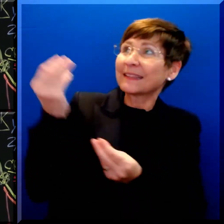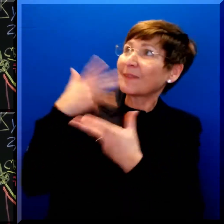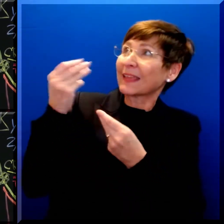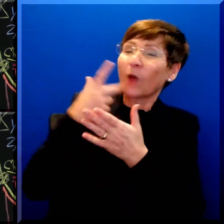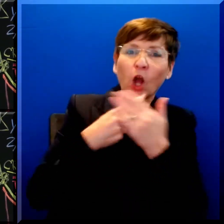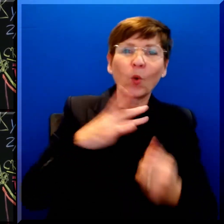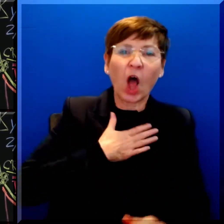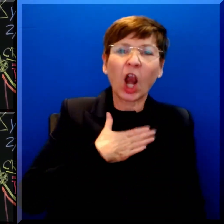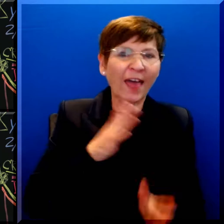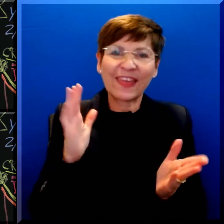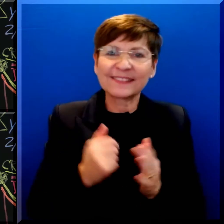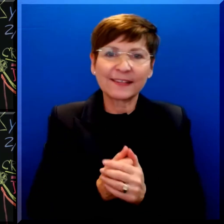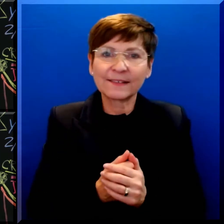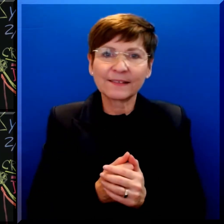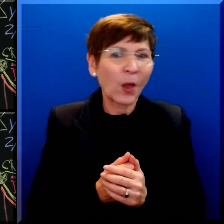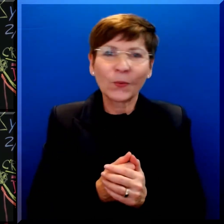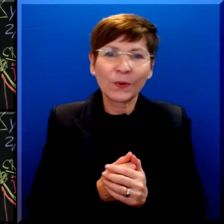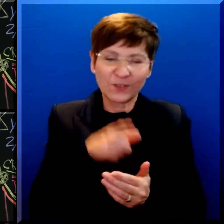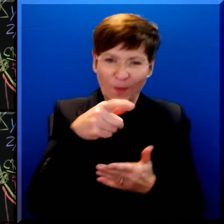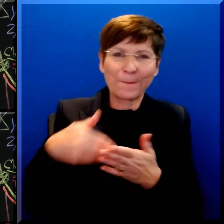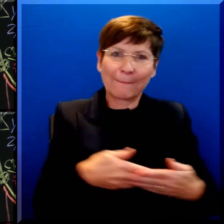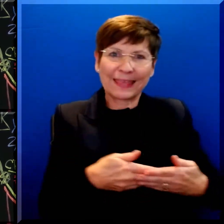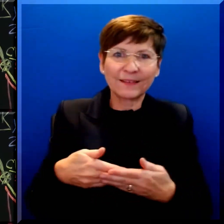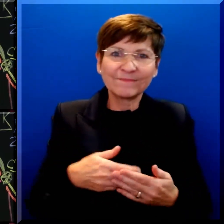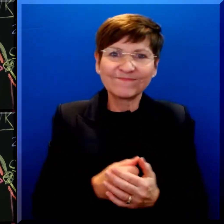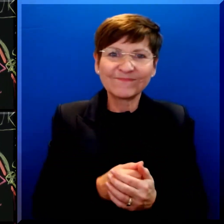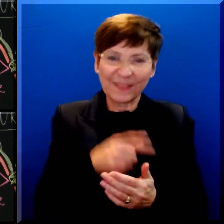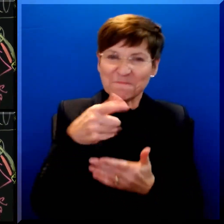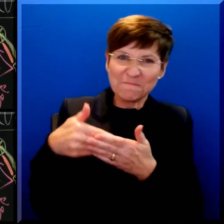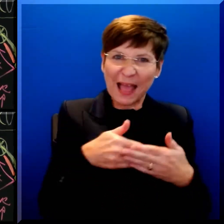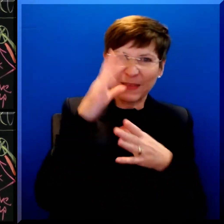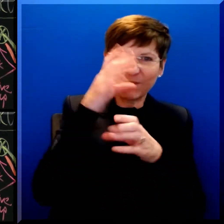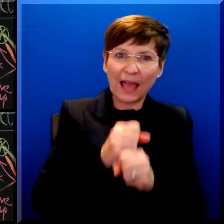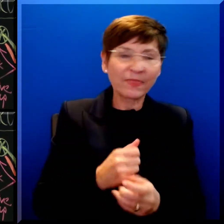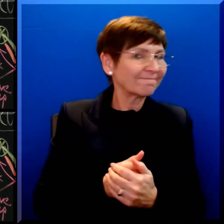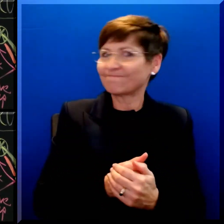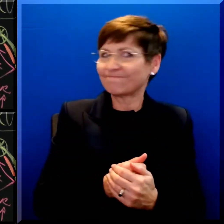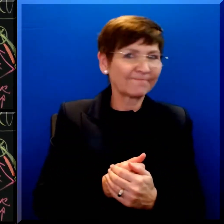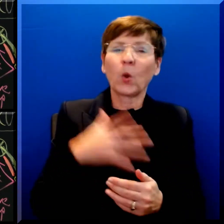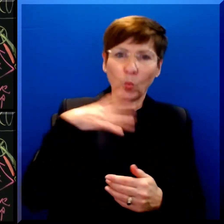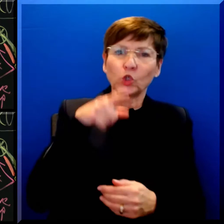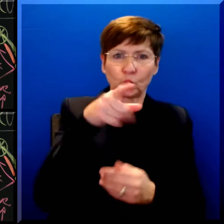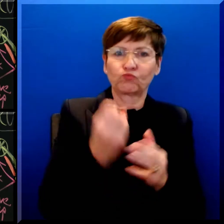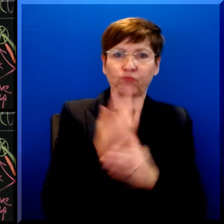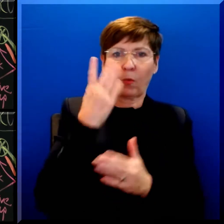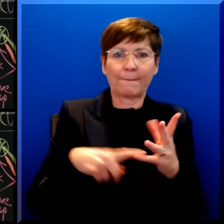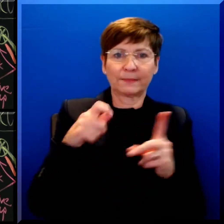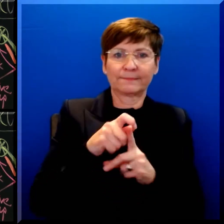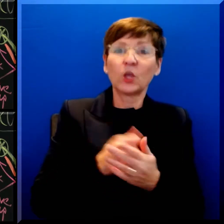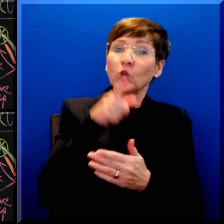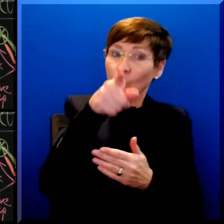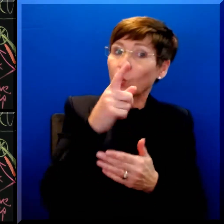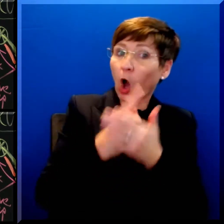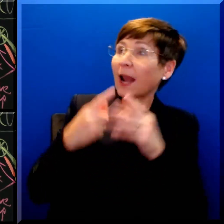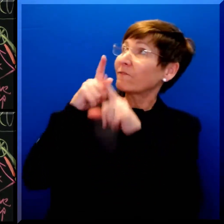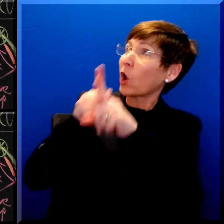me what I like, I can trust him. That's baby faith. God loves you too much to let you stay a sippy cup Christian where you only follow